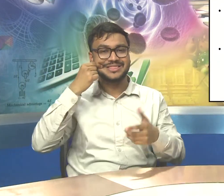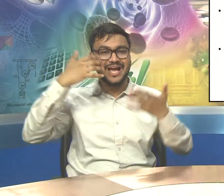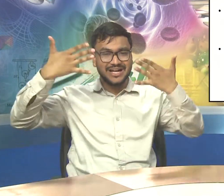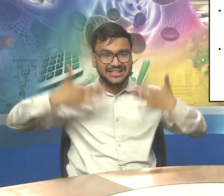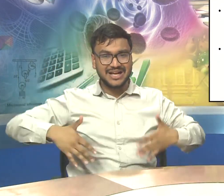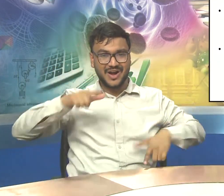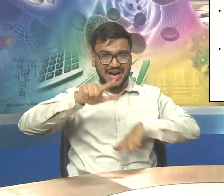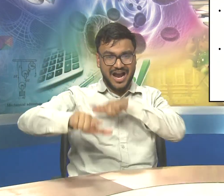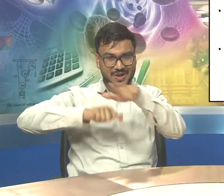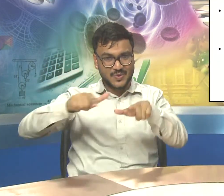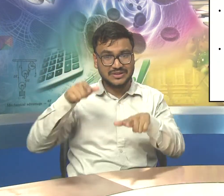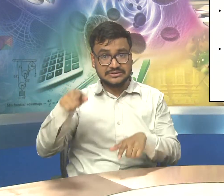voice calls.